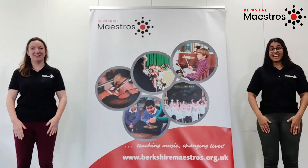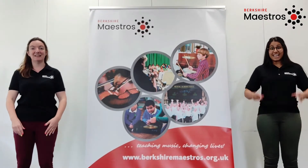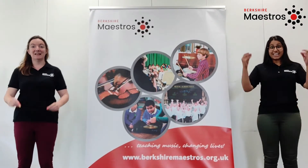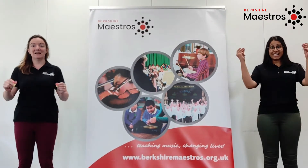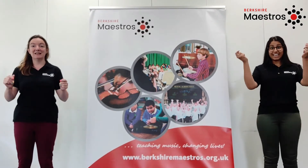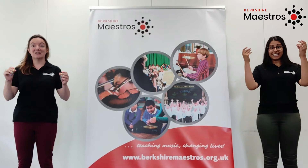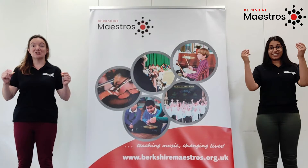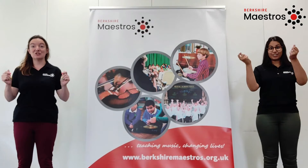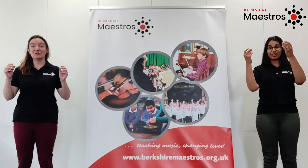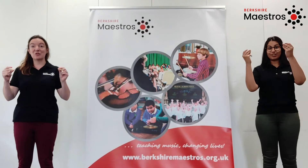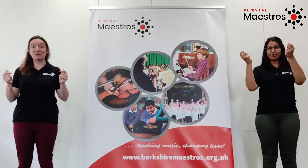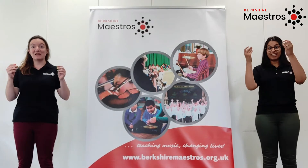2, 3, 4, 5, 6, 7, 8. Click